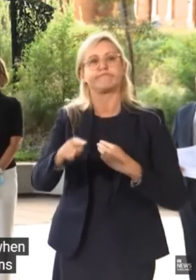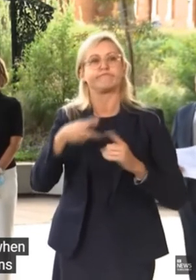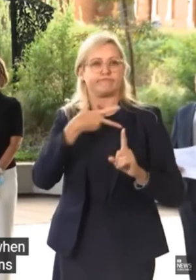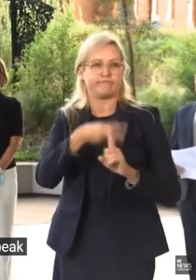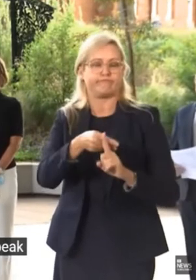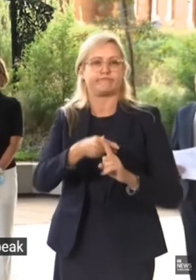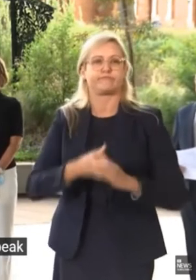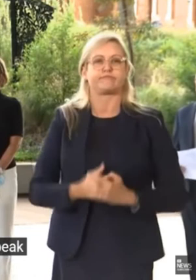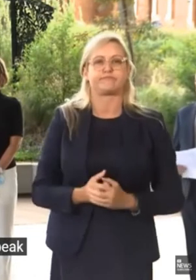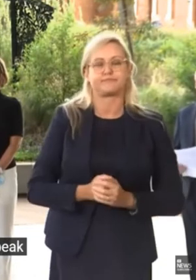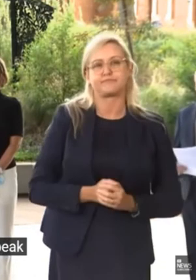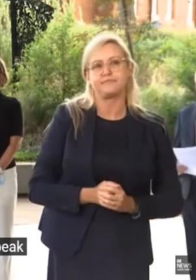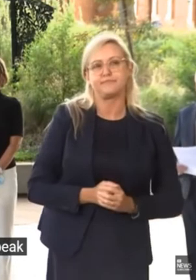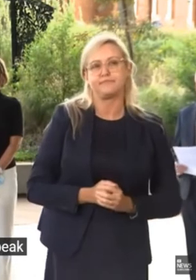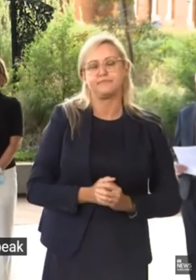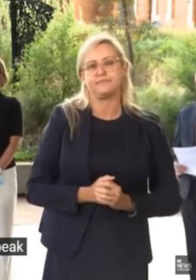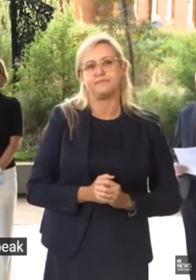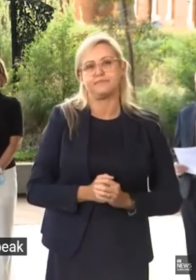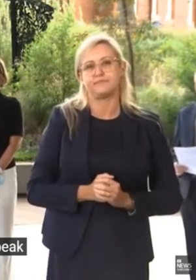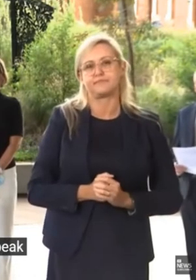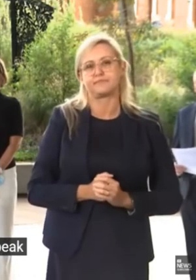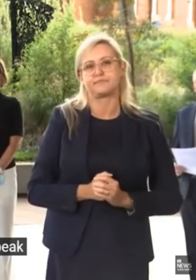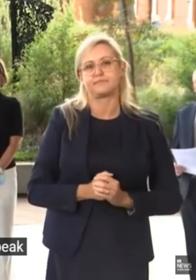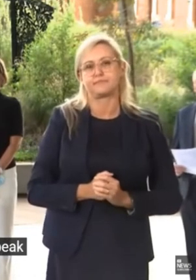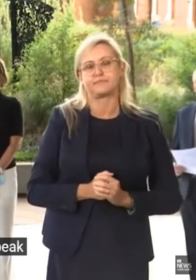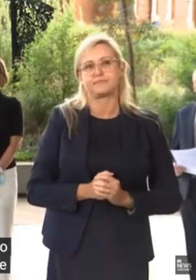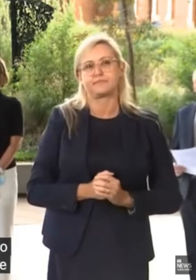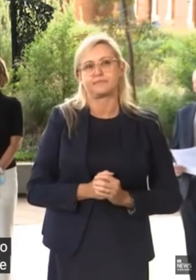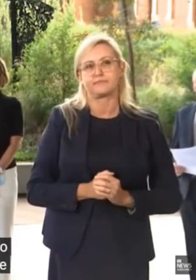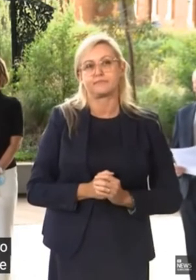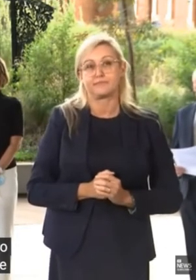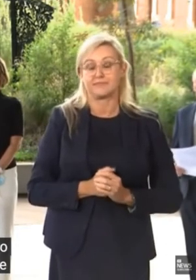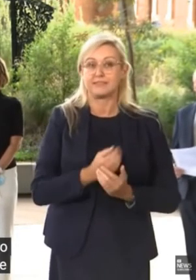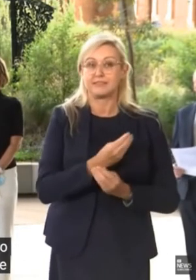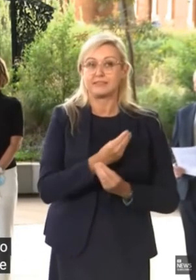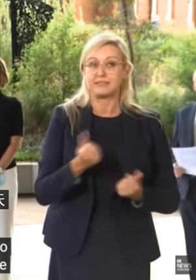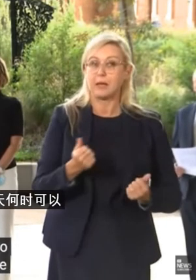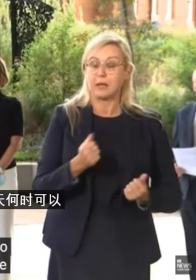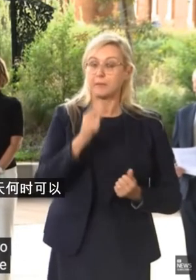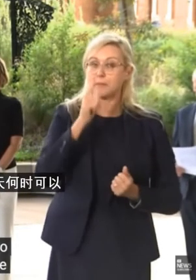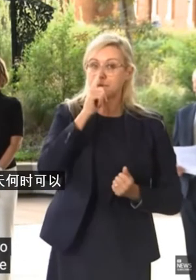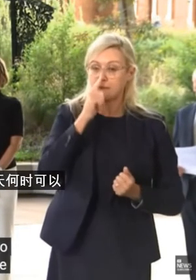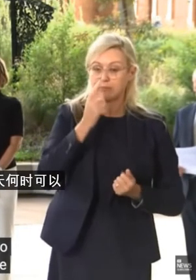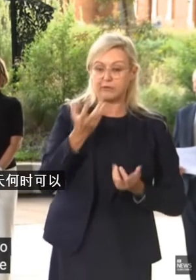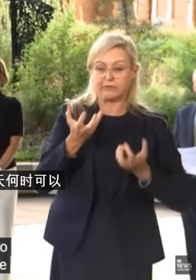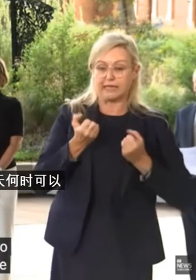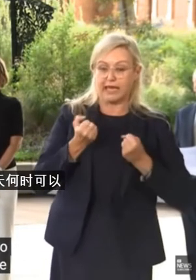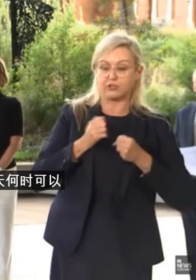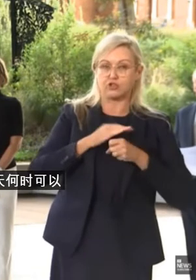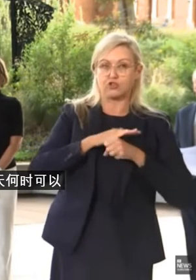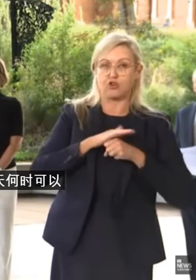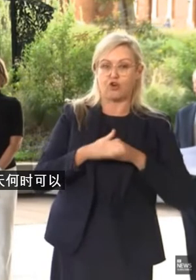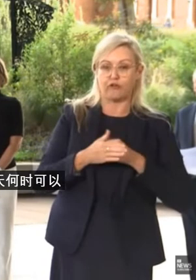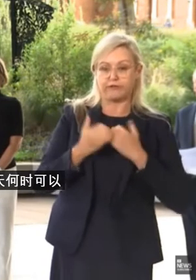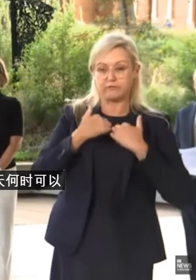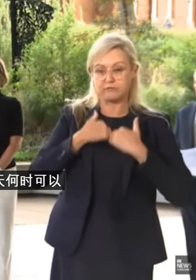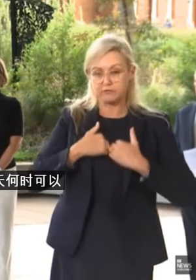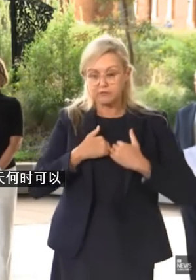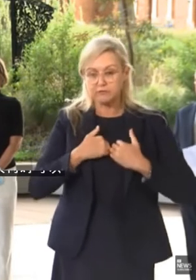to this, in relation to those people who have had COVID, when they're eligible and when they can go out and get that next booster